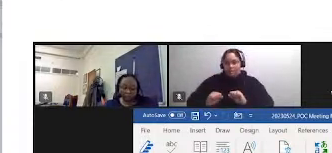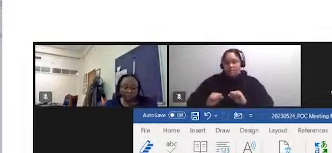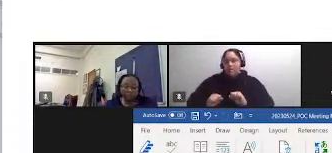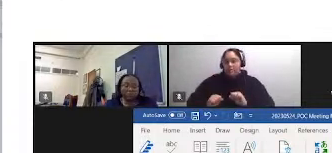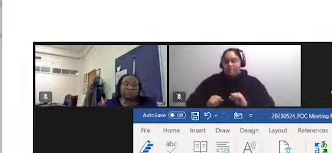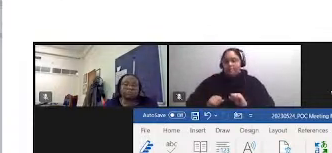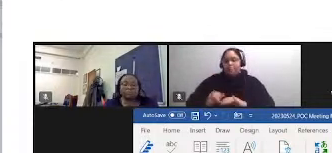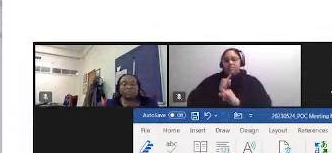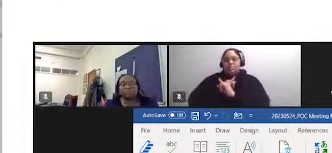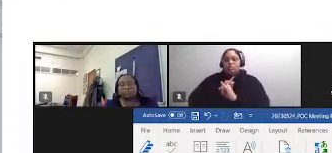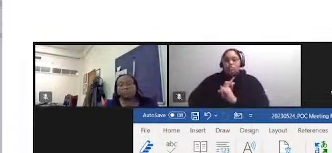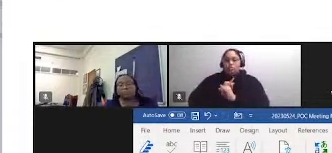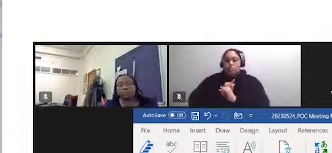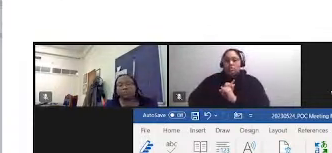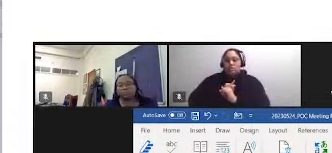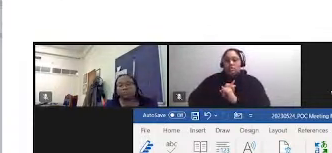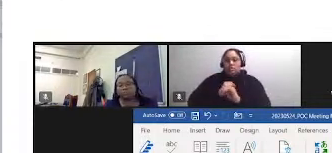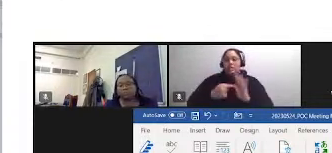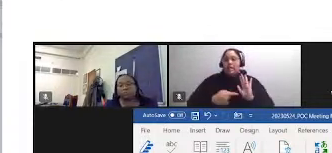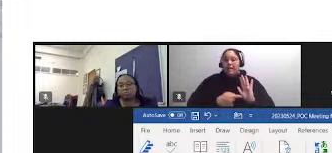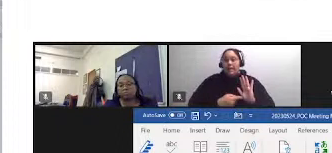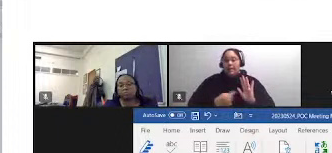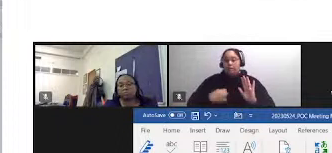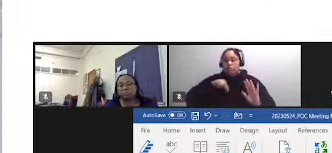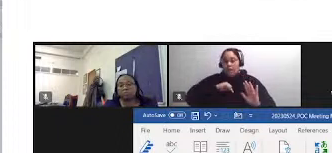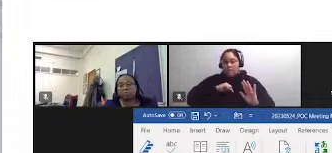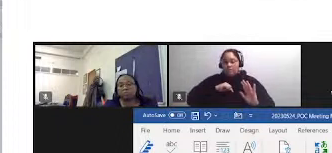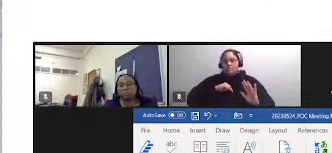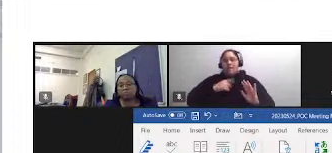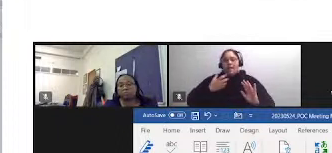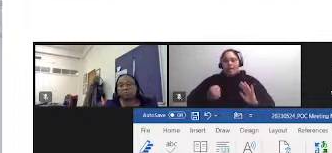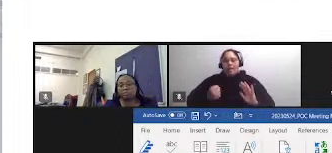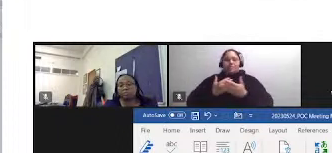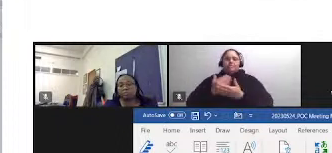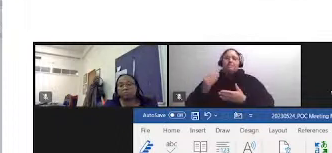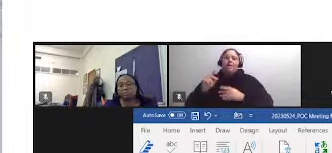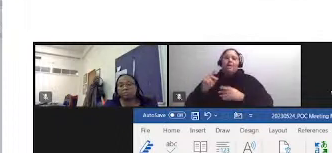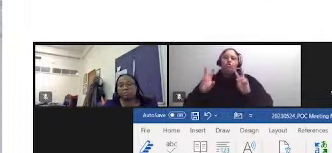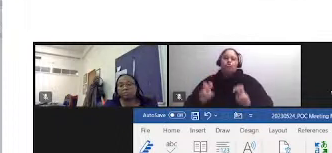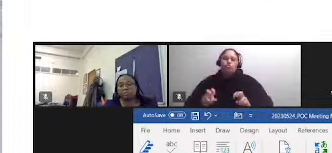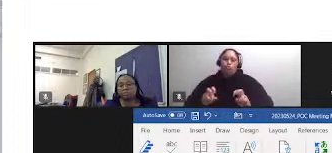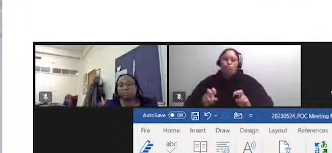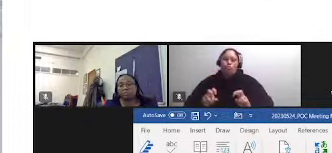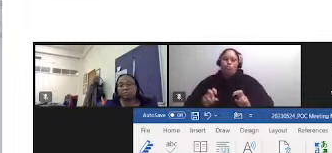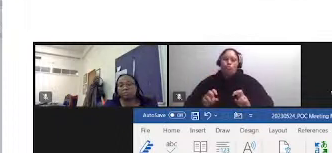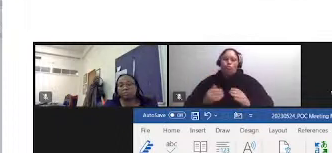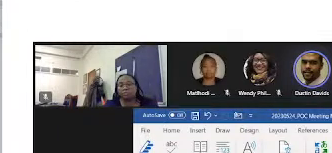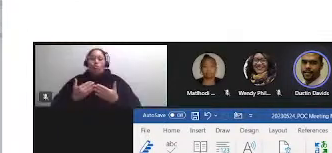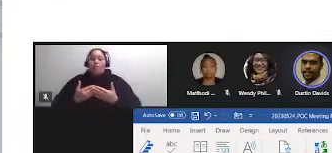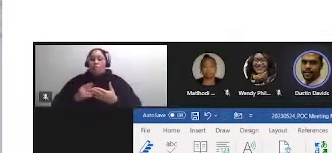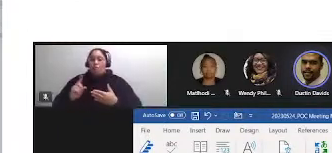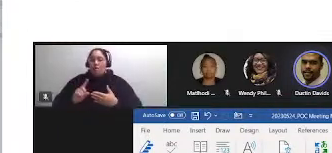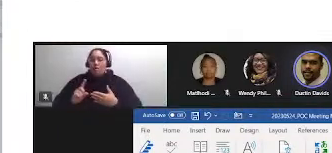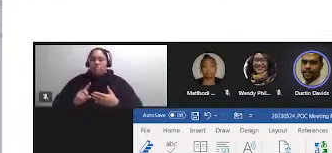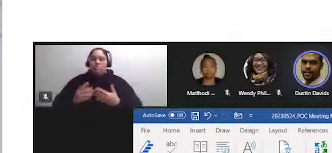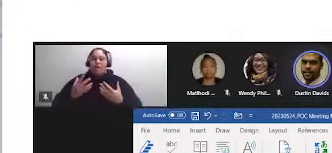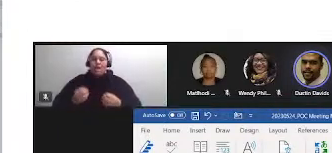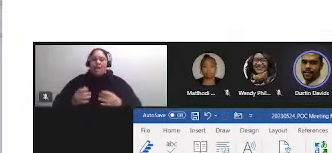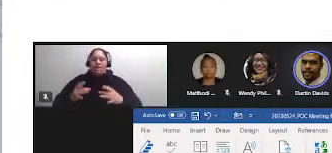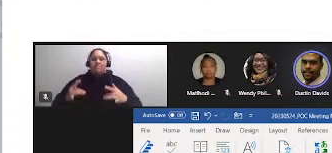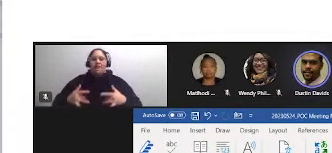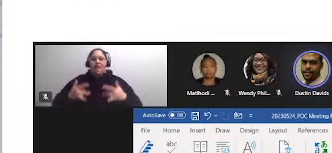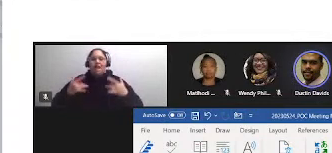the institution indicated to me that there were some issues with regards to having that